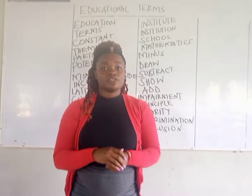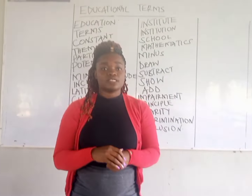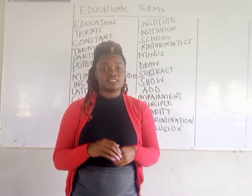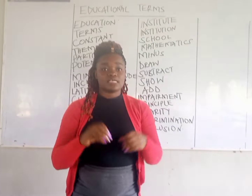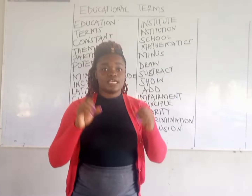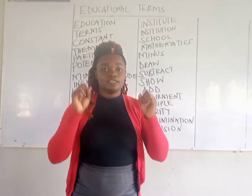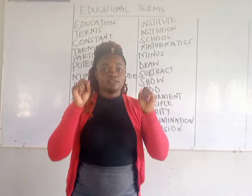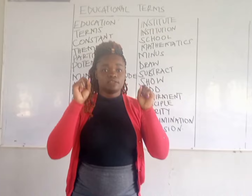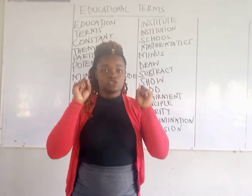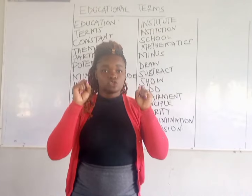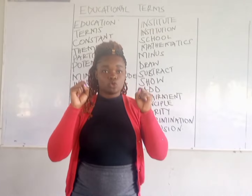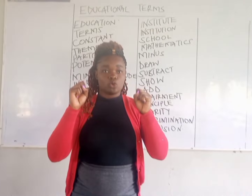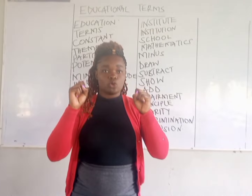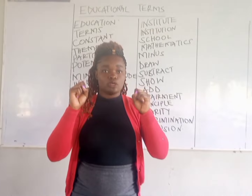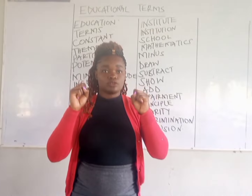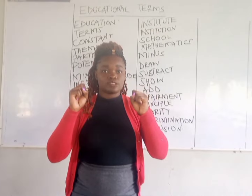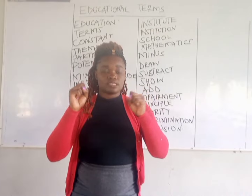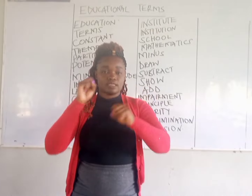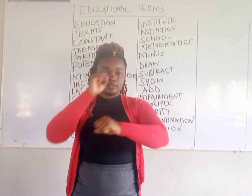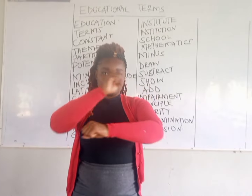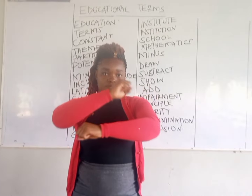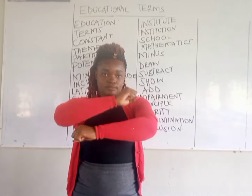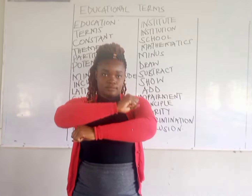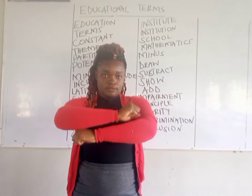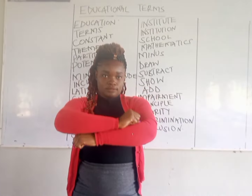shall say school, using